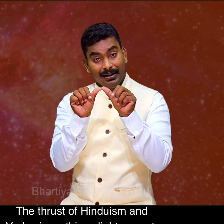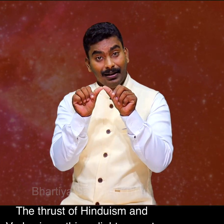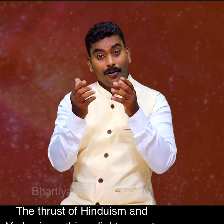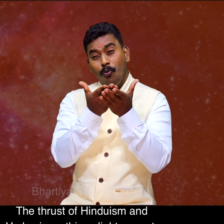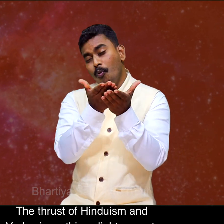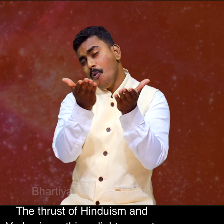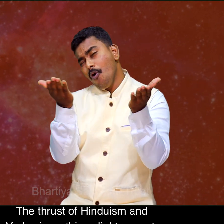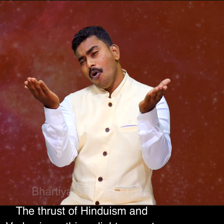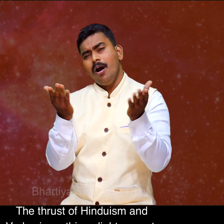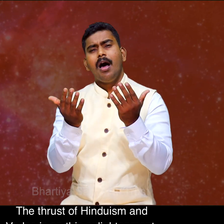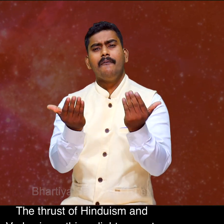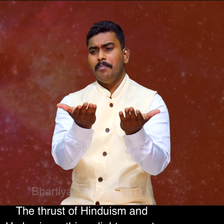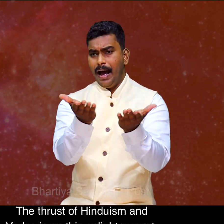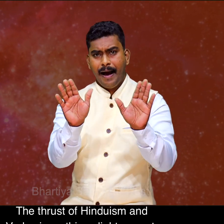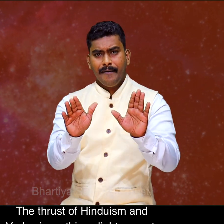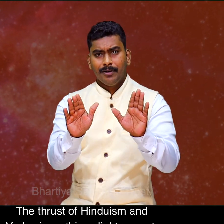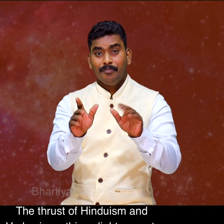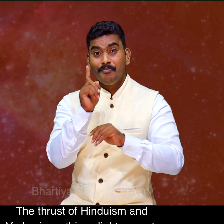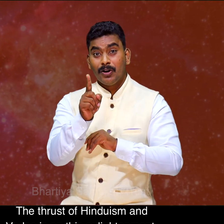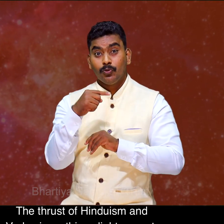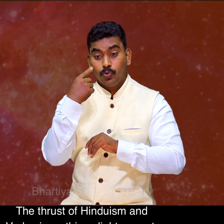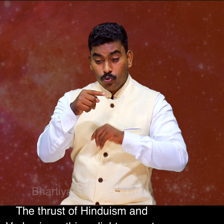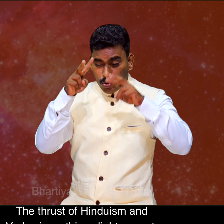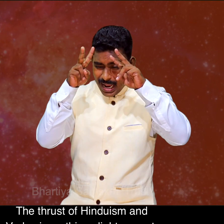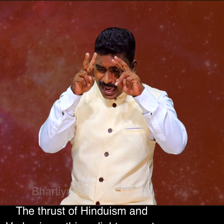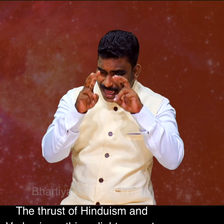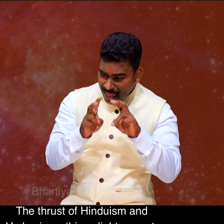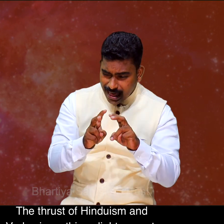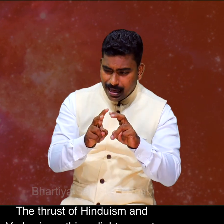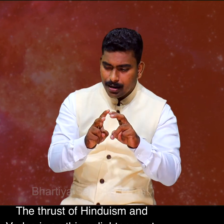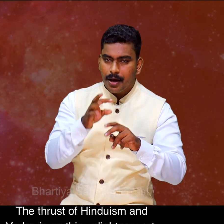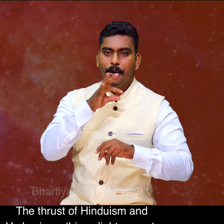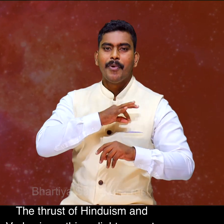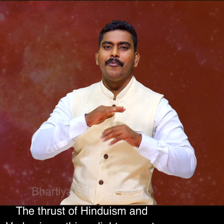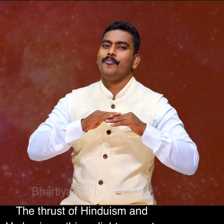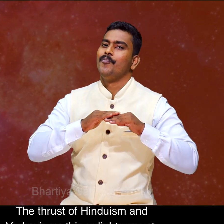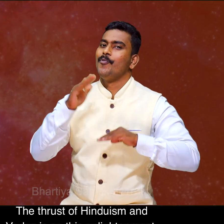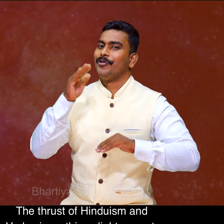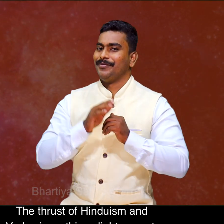The thrust of Hinduism and Vedas is on this enlightenment.